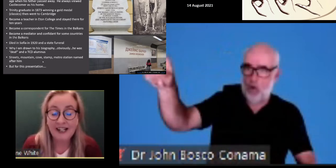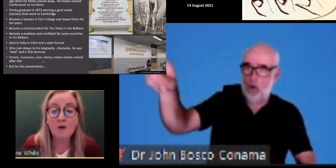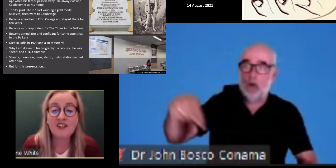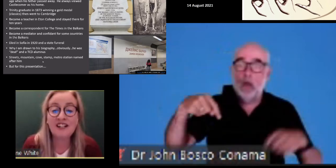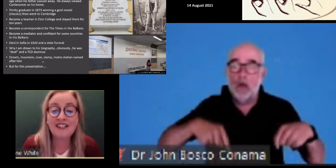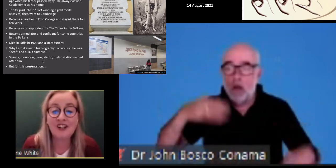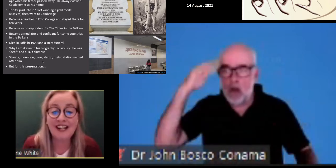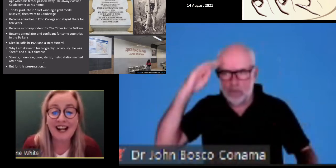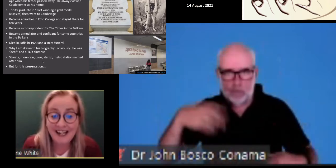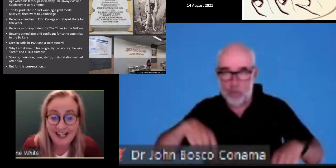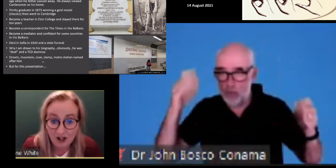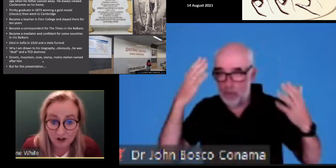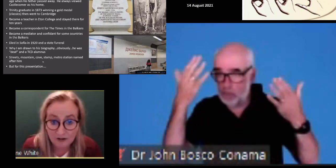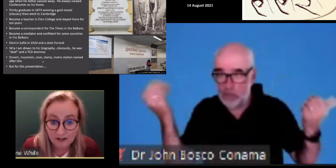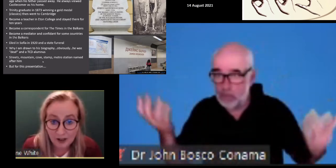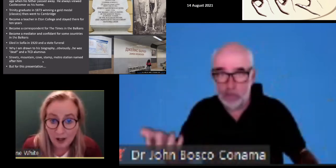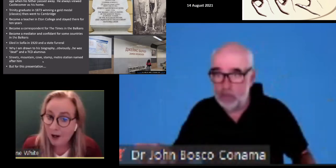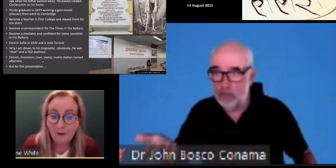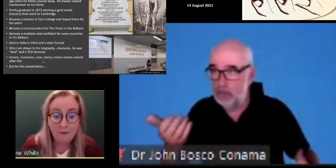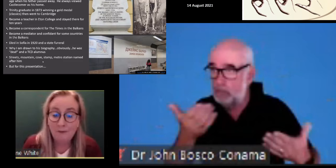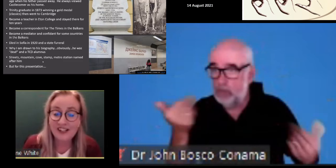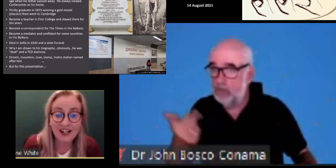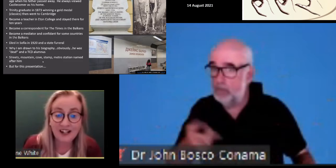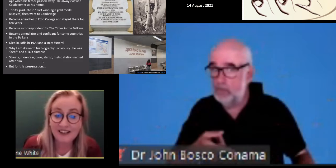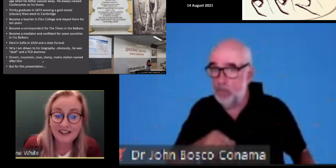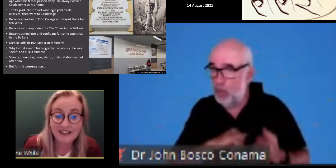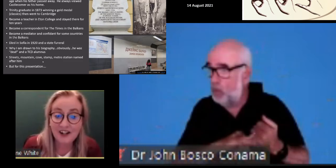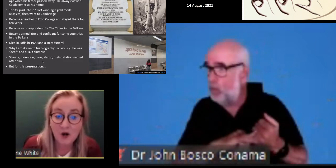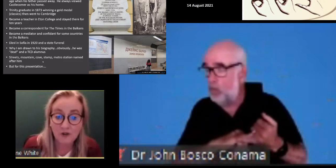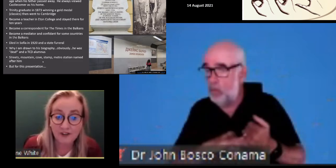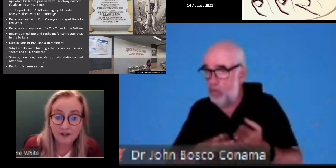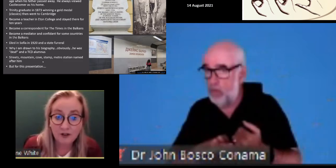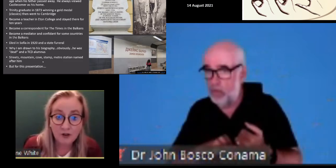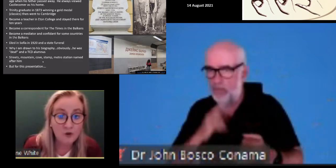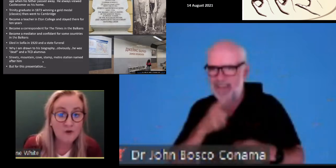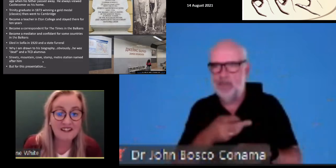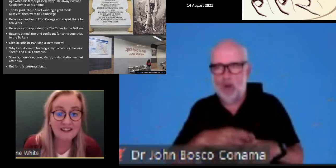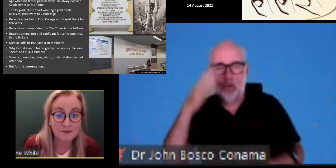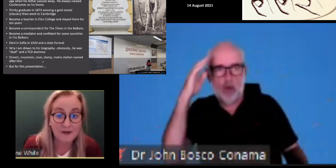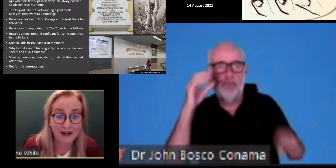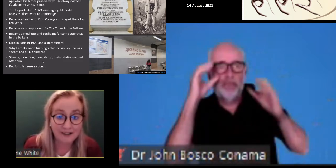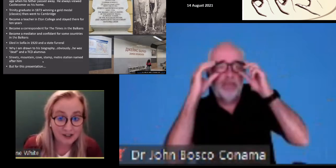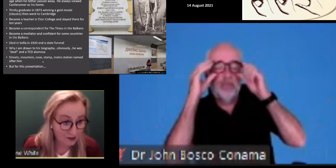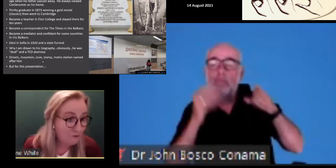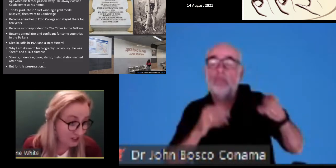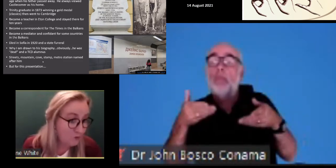He was considered a hero, but in Ireland he is unknown. Who is this man? But he was